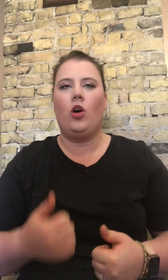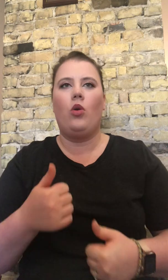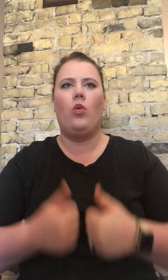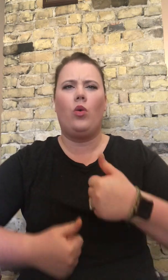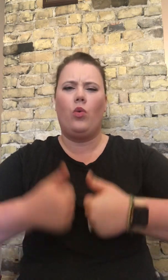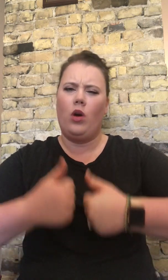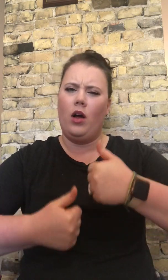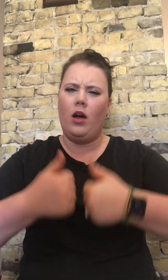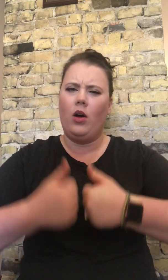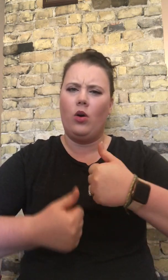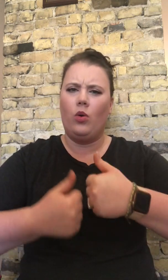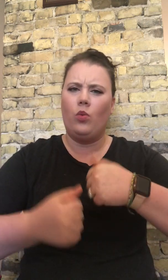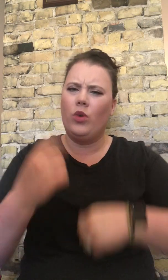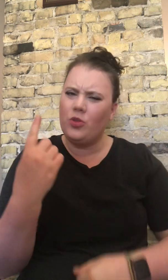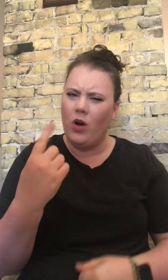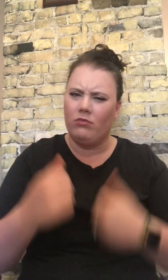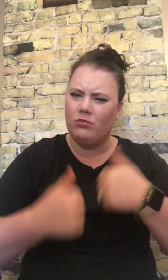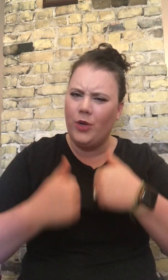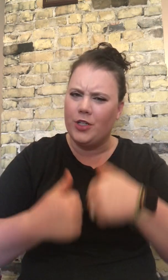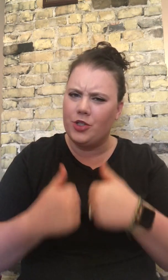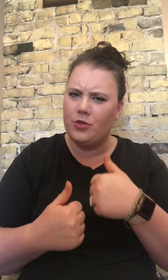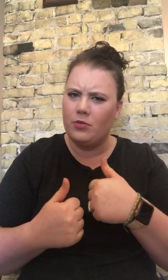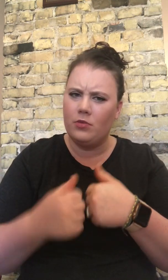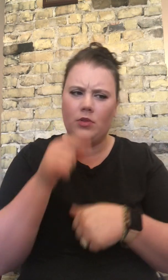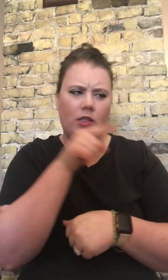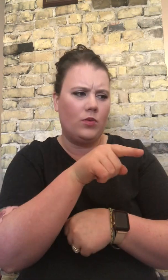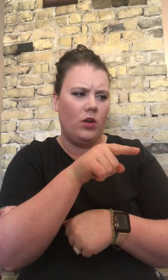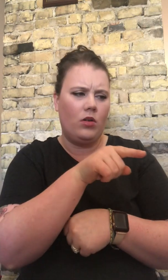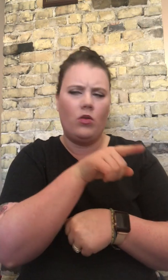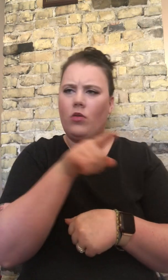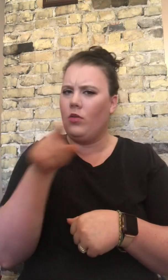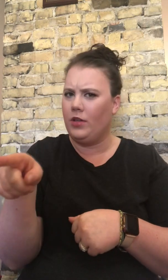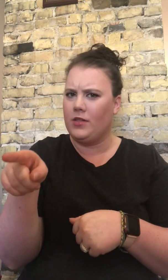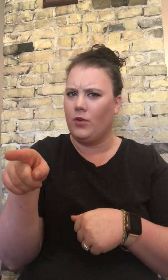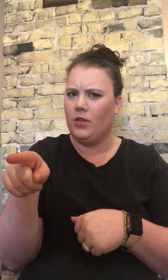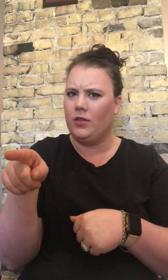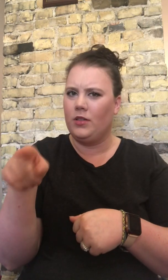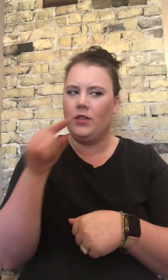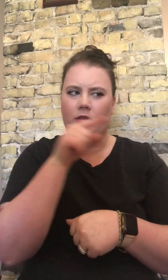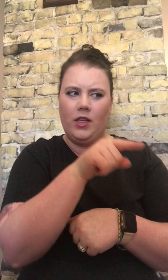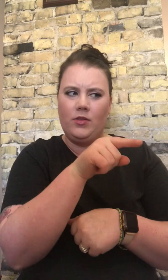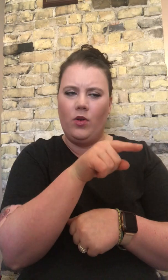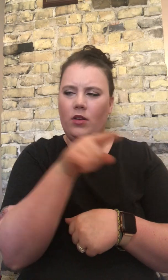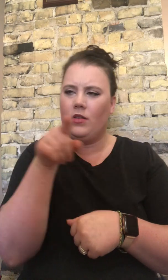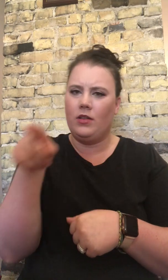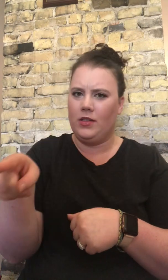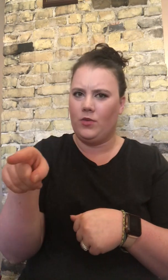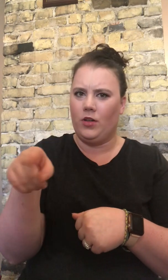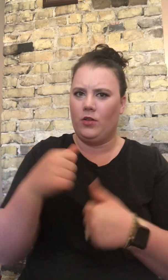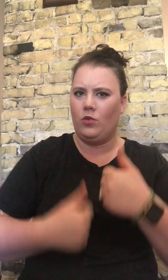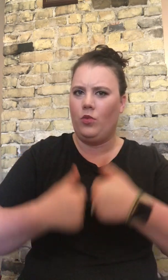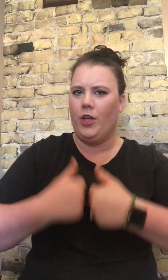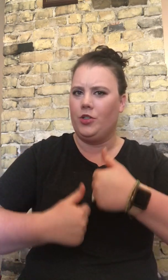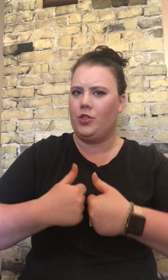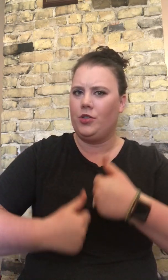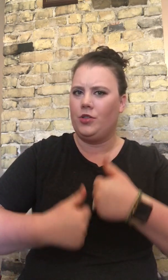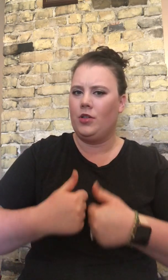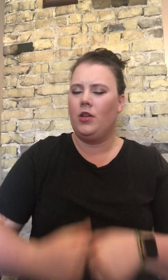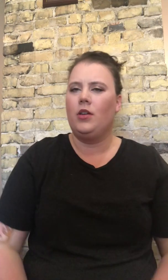So, which one? Which? This one or this one? This one? This one? Which?